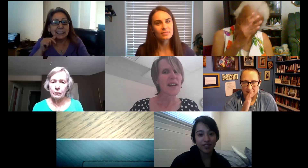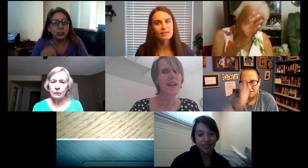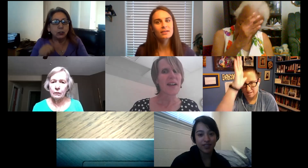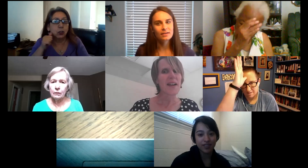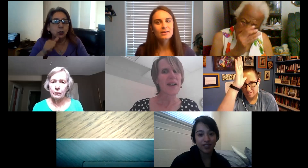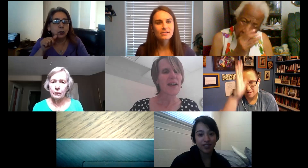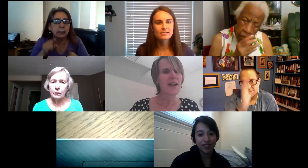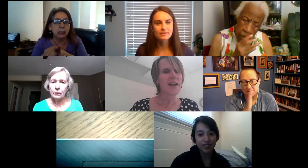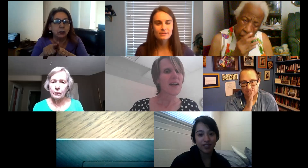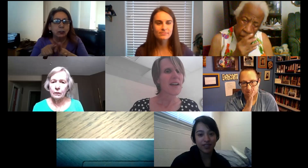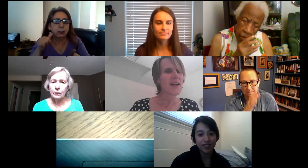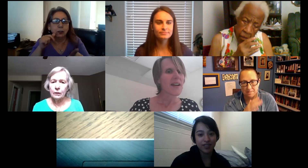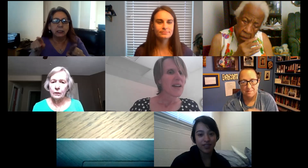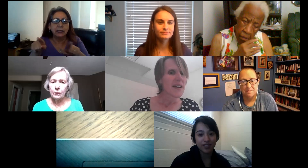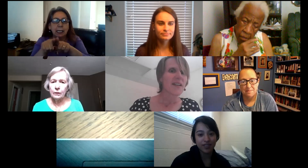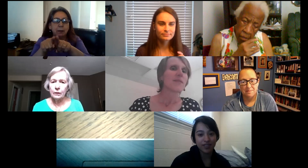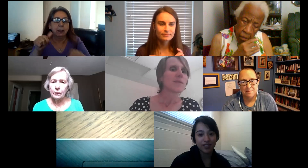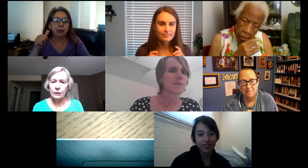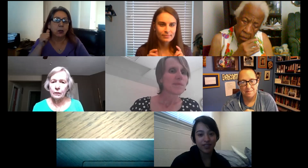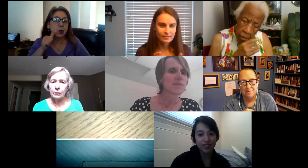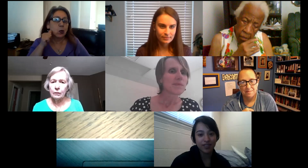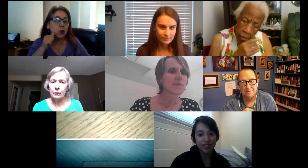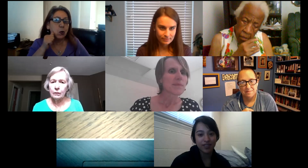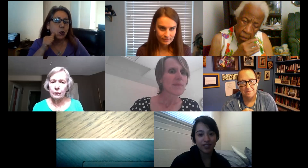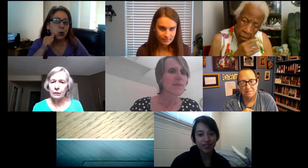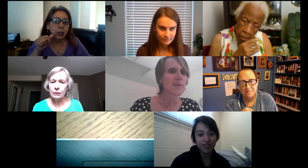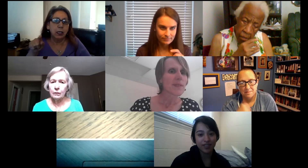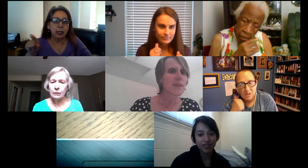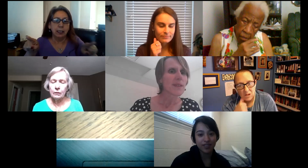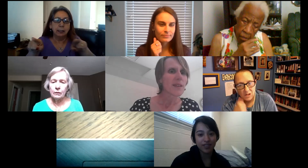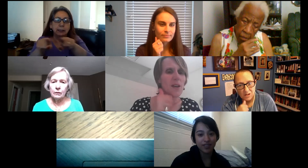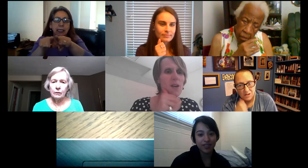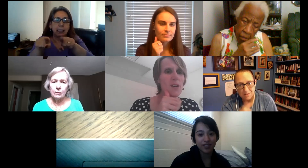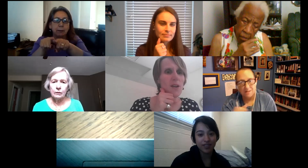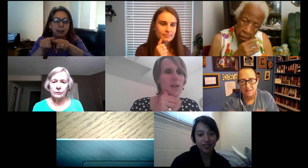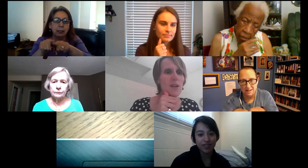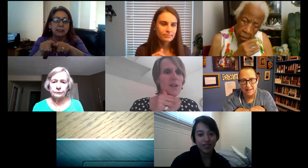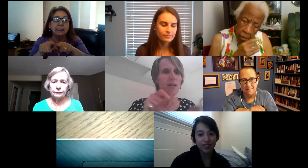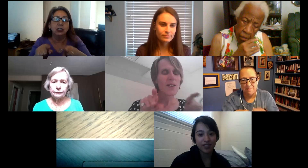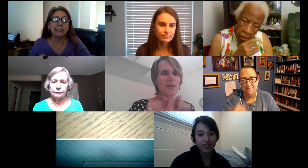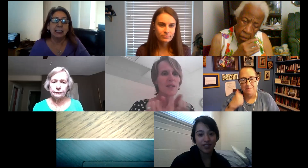Sister, girl, same. Girl, same is